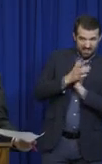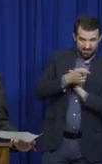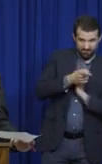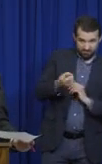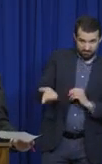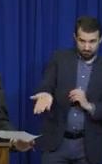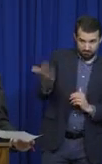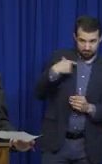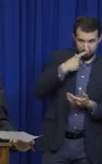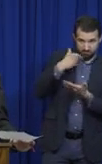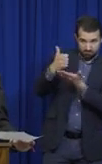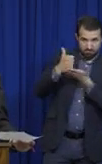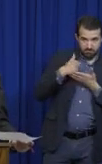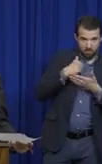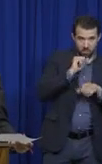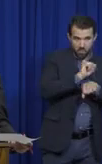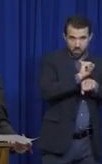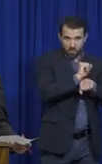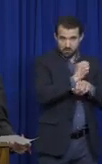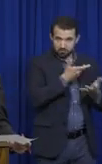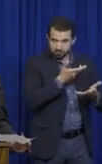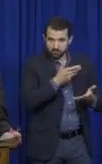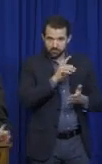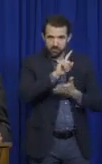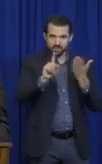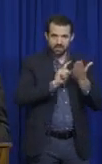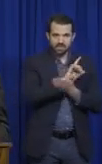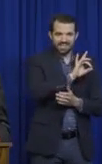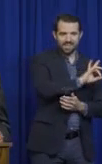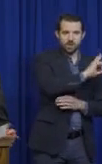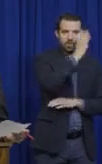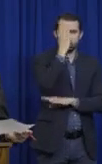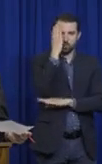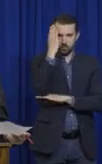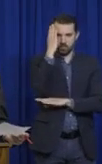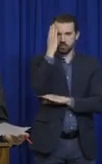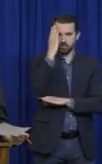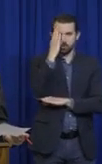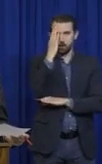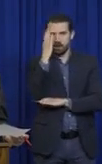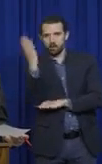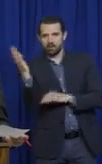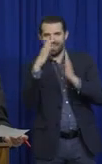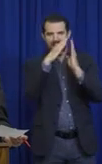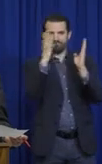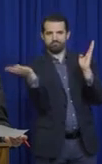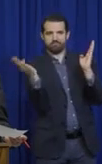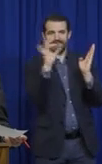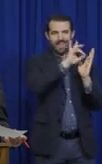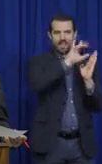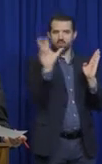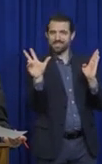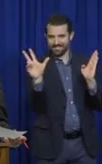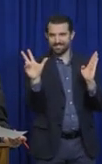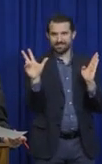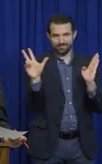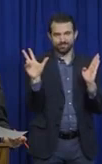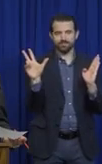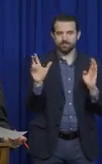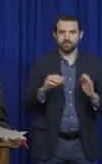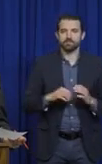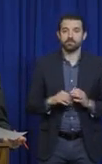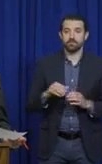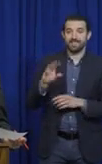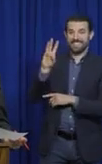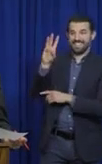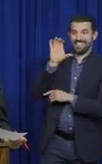to 12:15 to 8 to 3 p.m. We also rolled out the $600 payments under the